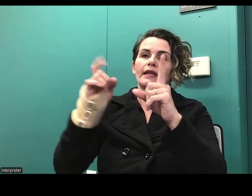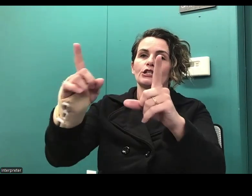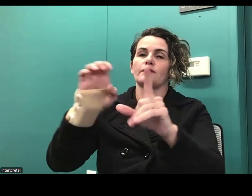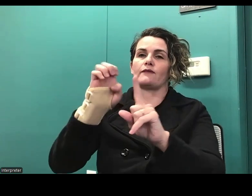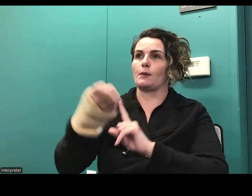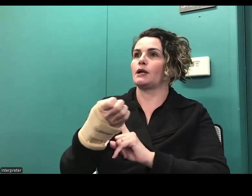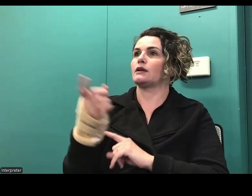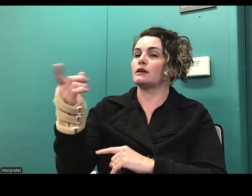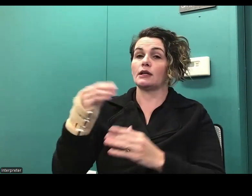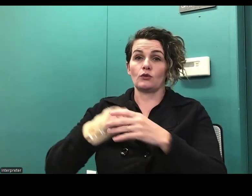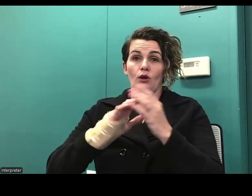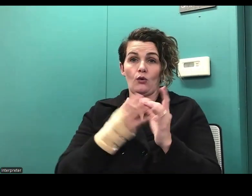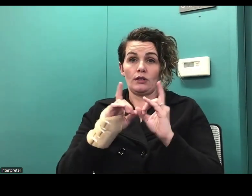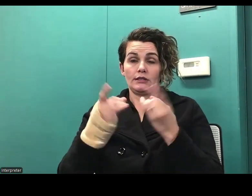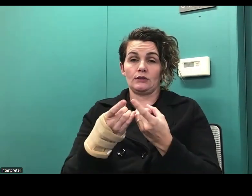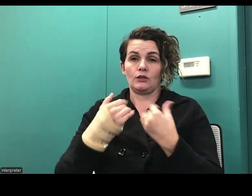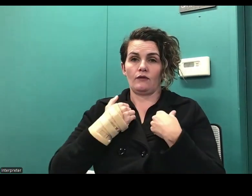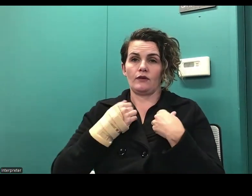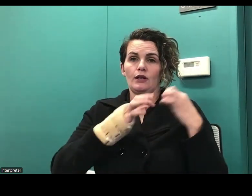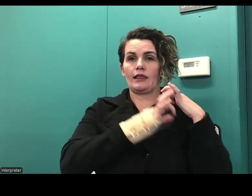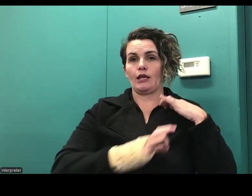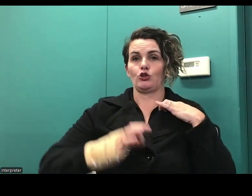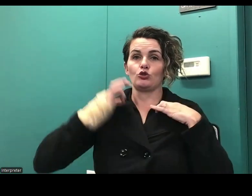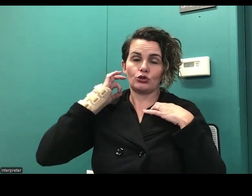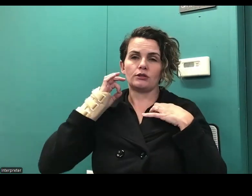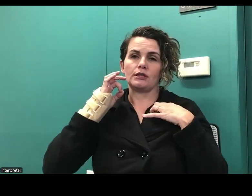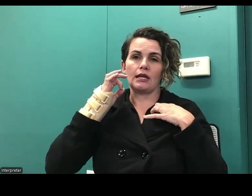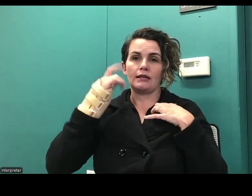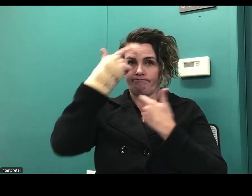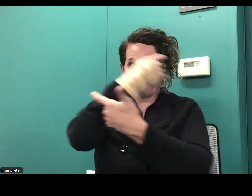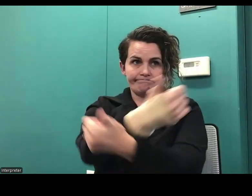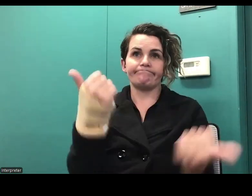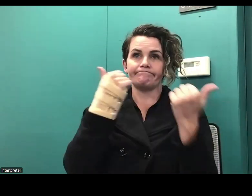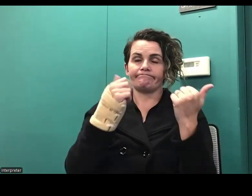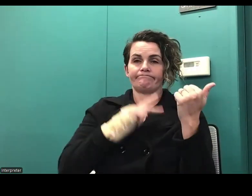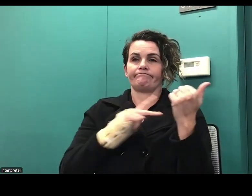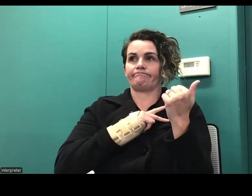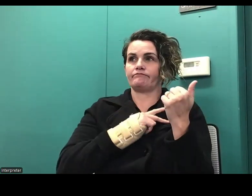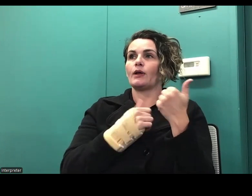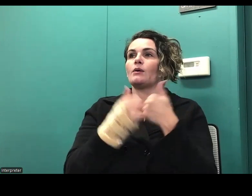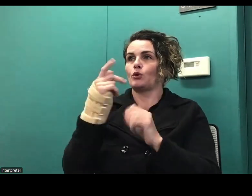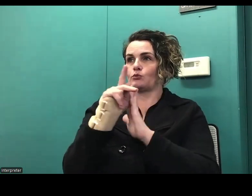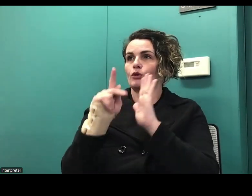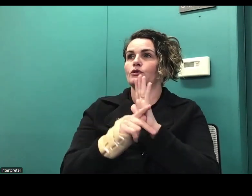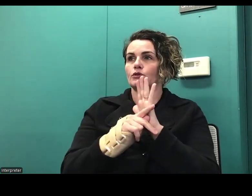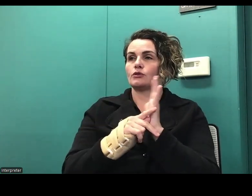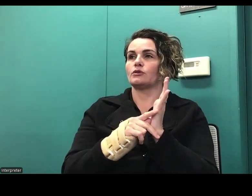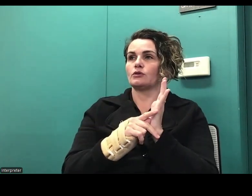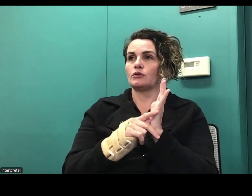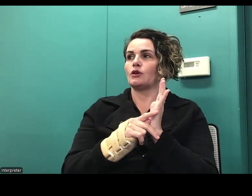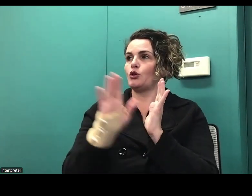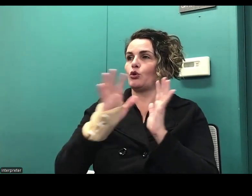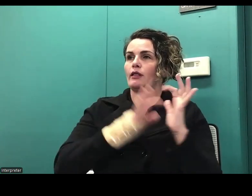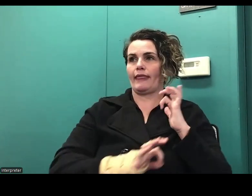Well, like in our district, we basically, you have your lanyard. Your lanyard is kind of your own little personal word. That's what most Like, policies are going at. You know, it's